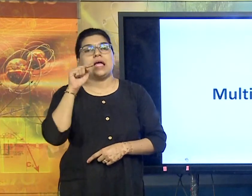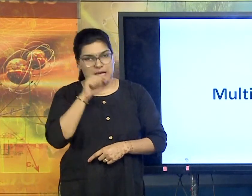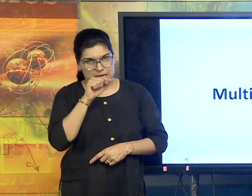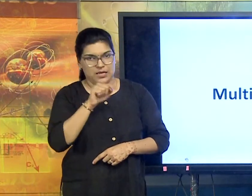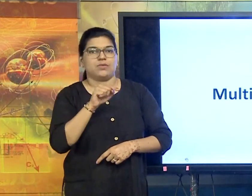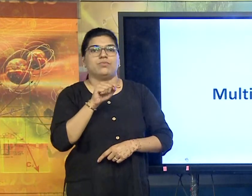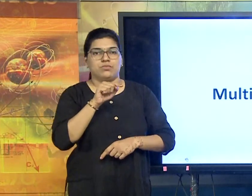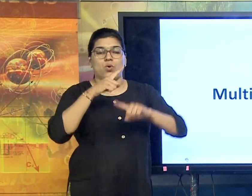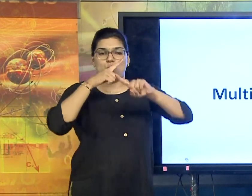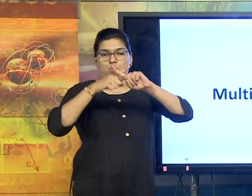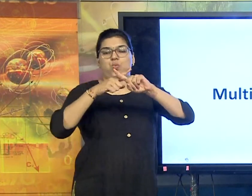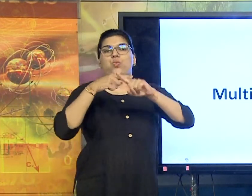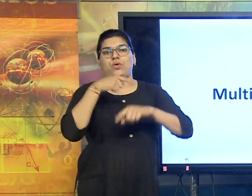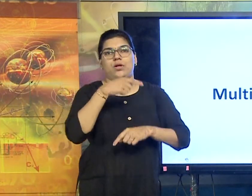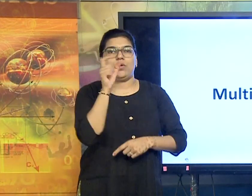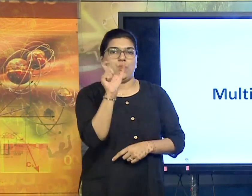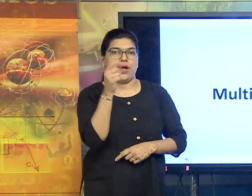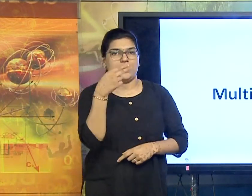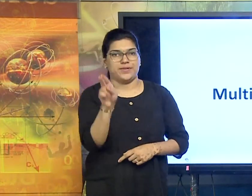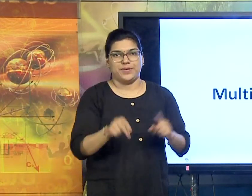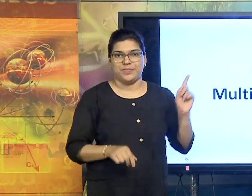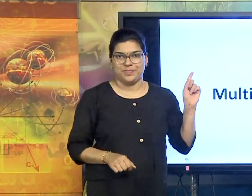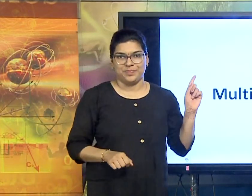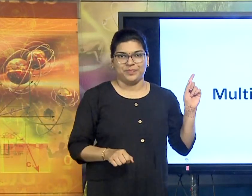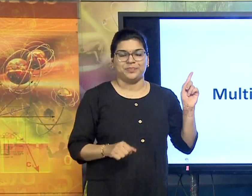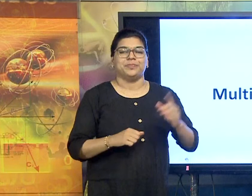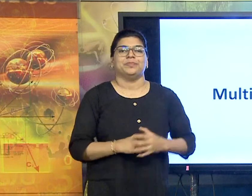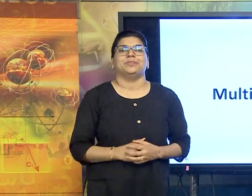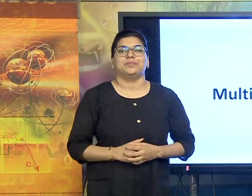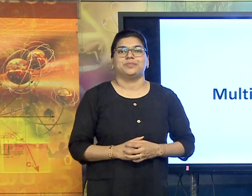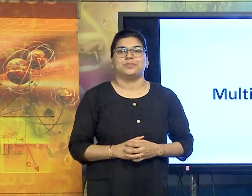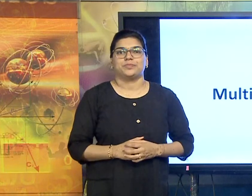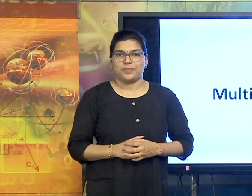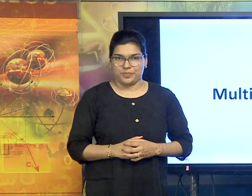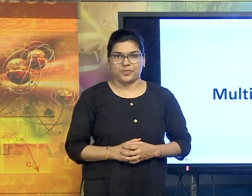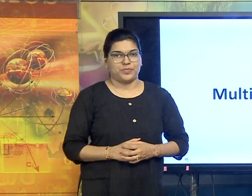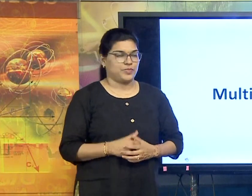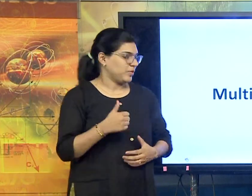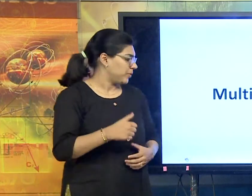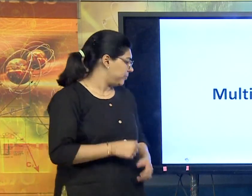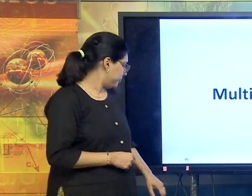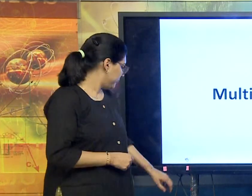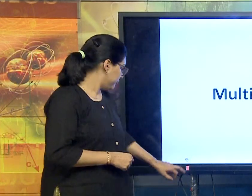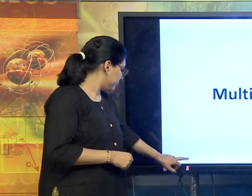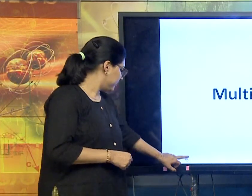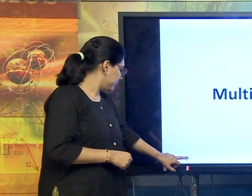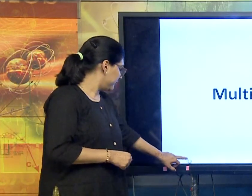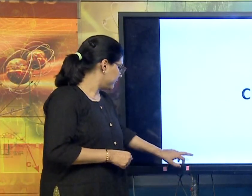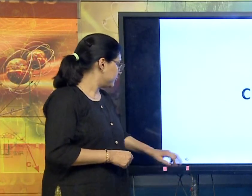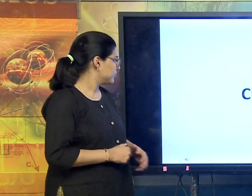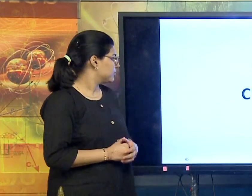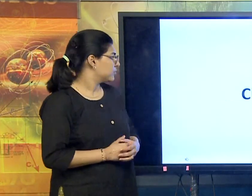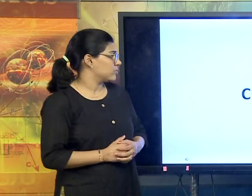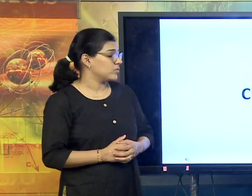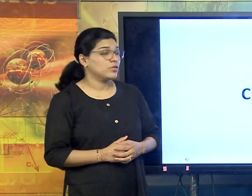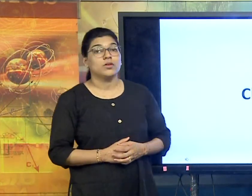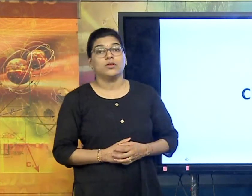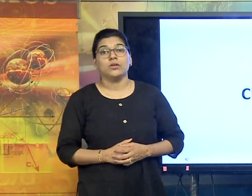is multiply sign. Sometimes we have some numbers like 2 plus 2 is also 4, 2 multiplied 2 is also 4. So we have to